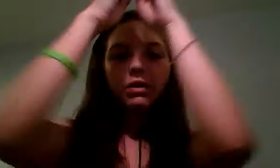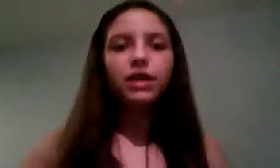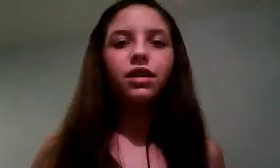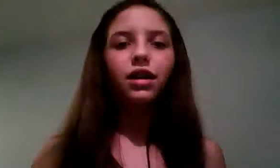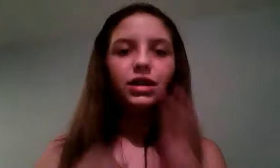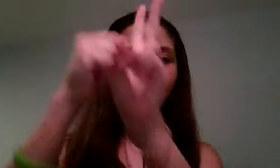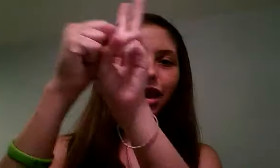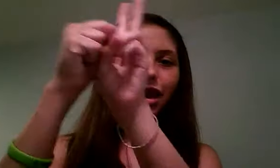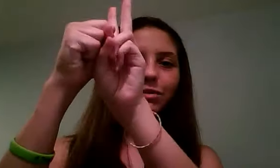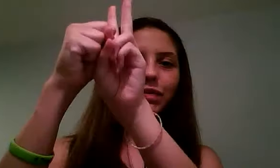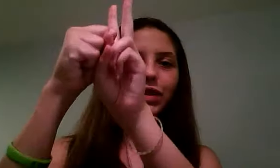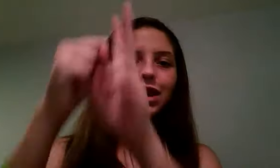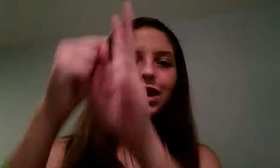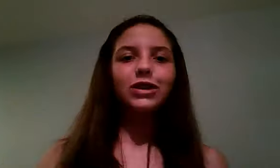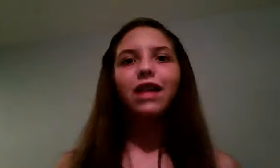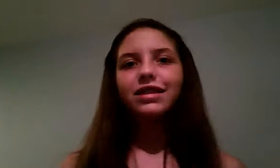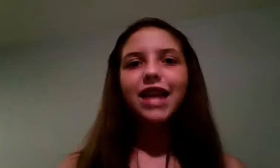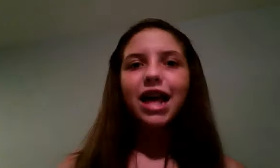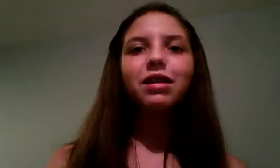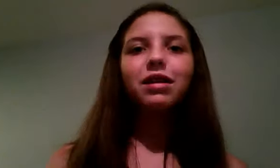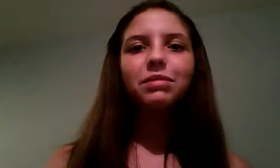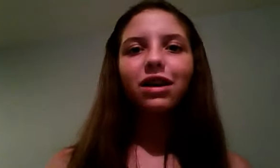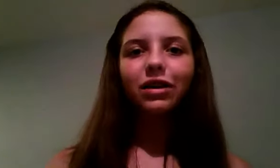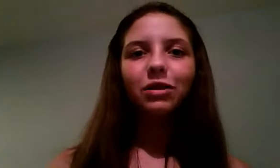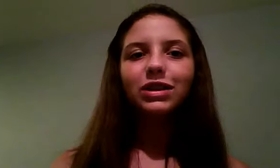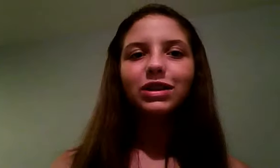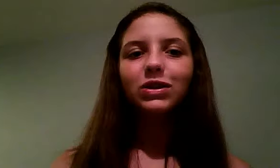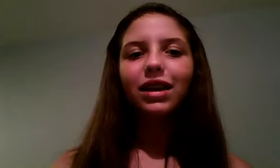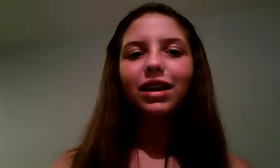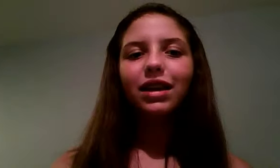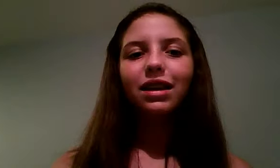unicorn, peacock, snail. So that's the happy llama song. Hope you guys enjoyed it.